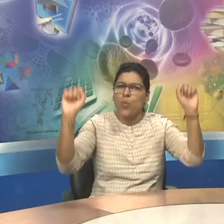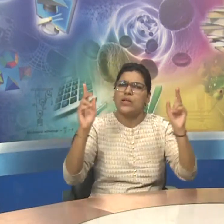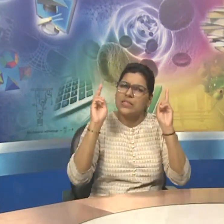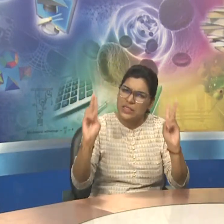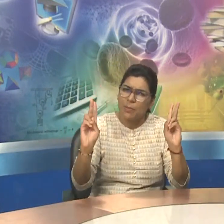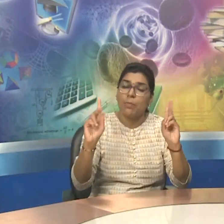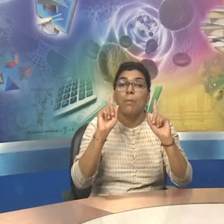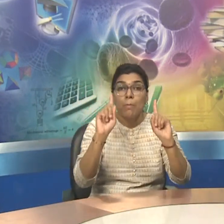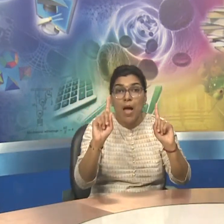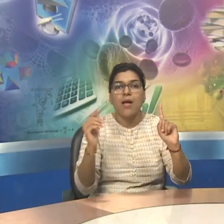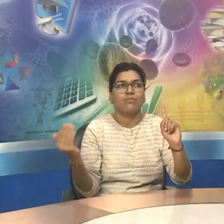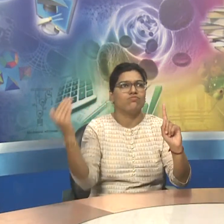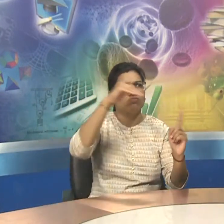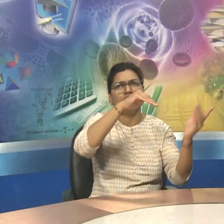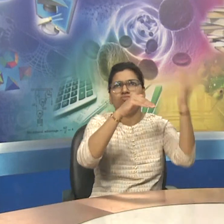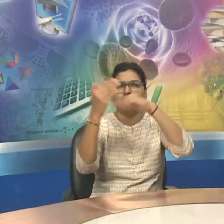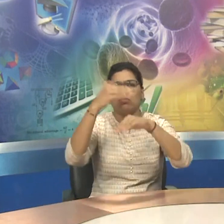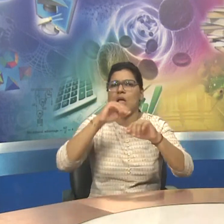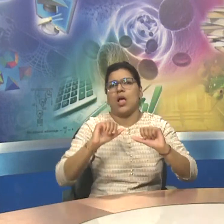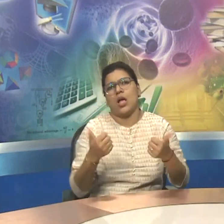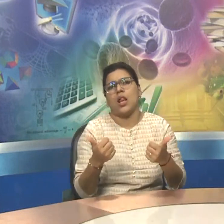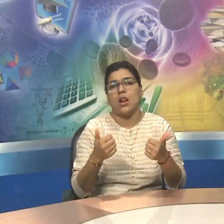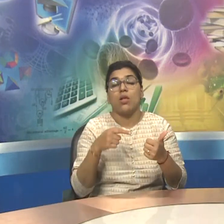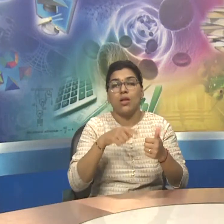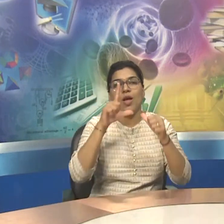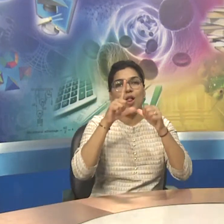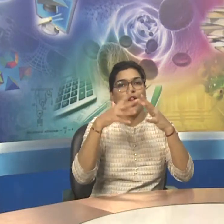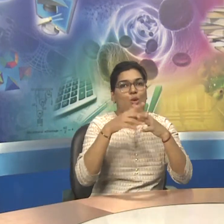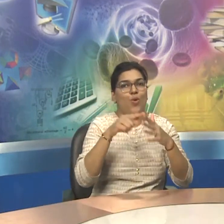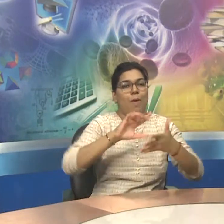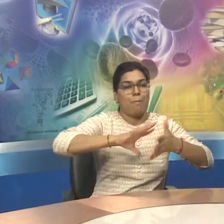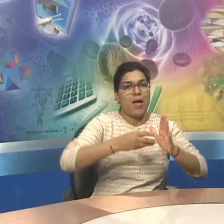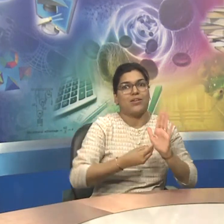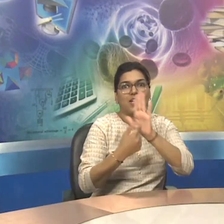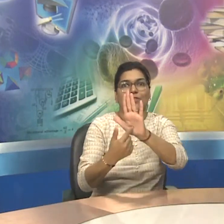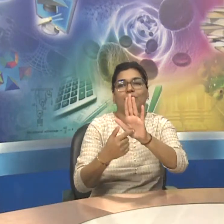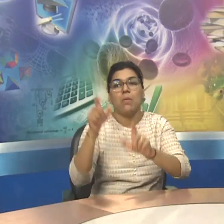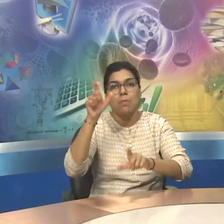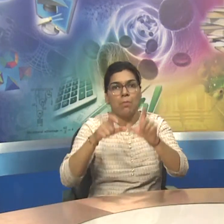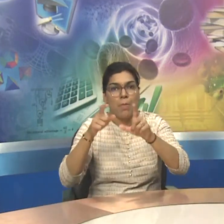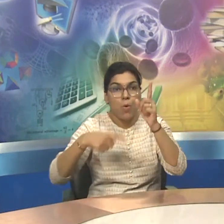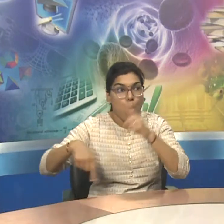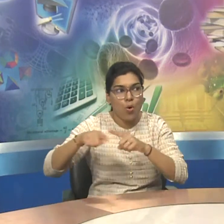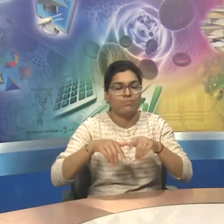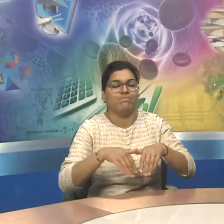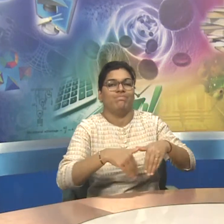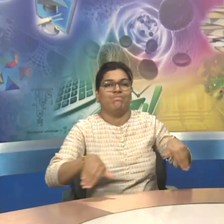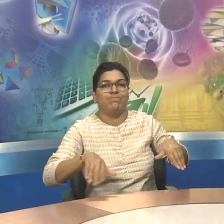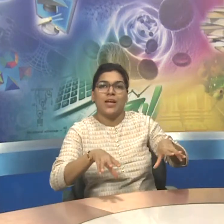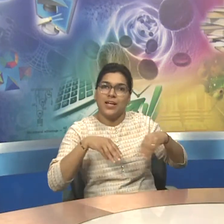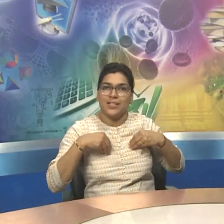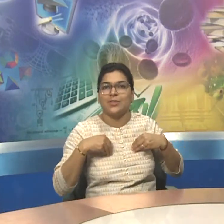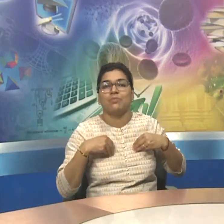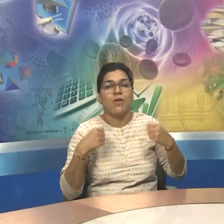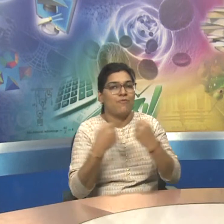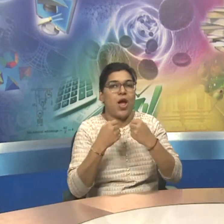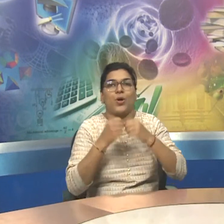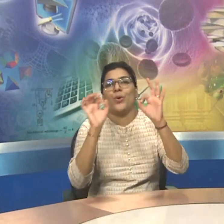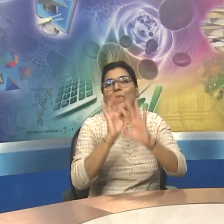it will get easy to resolve the clashes between the different states or different human on